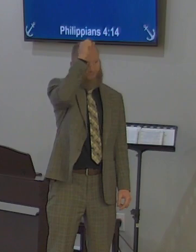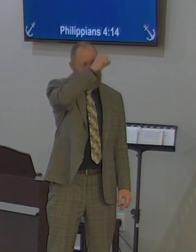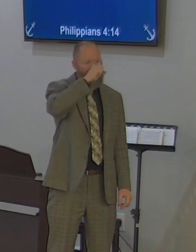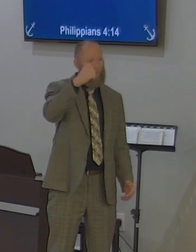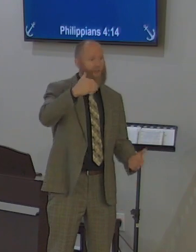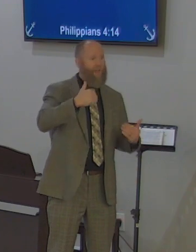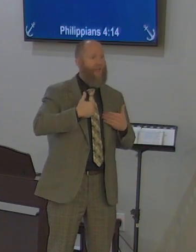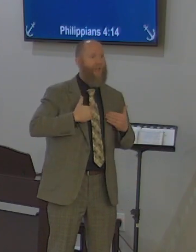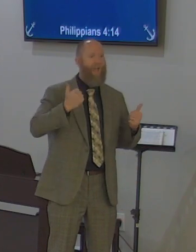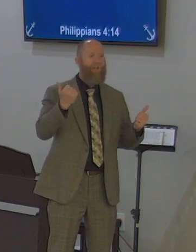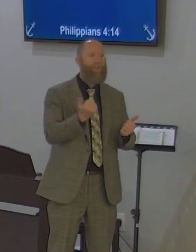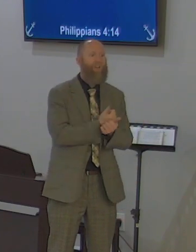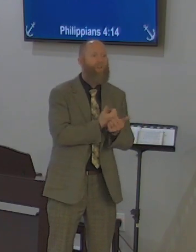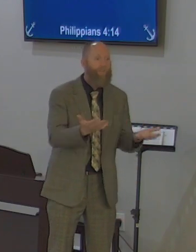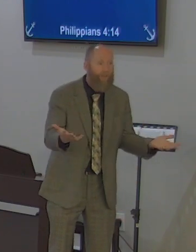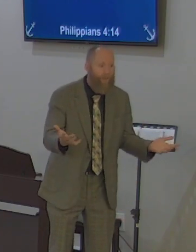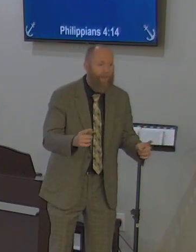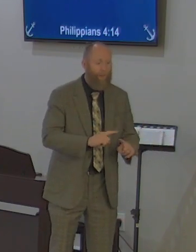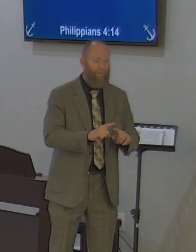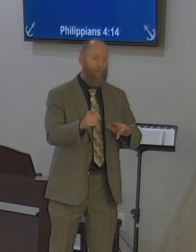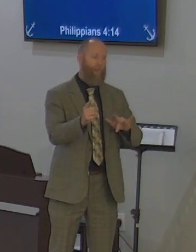And it begins with gratitude.